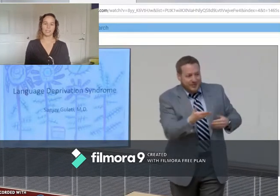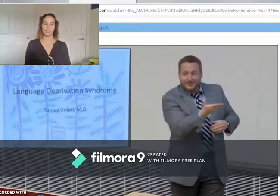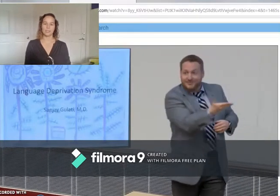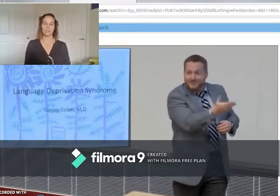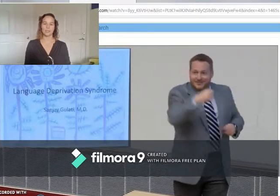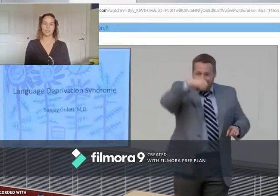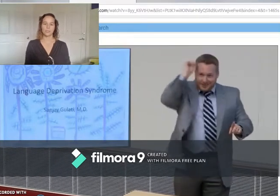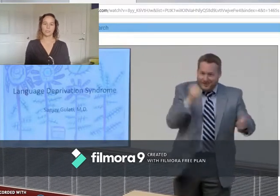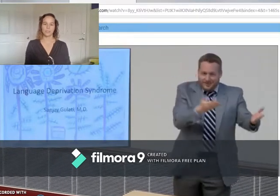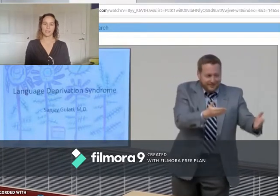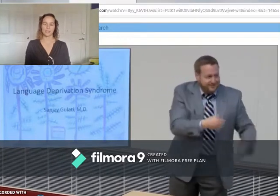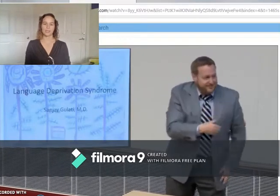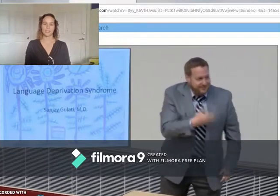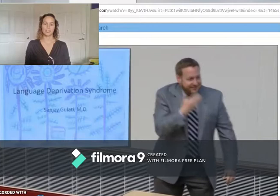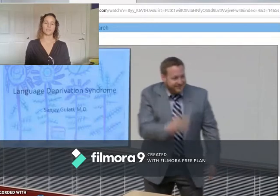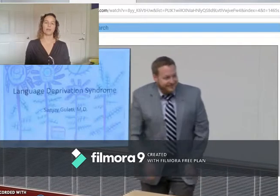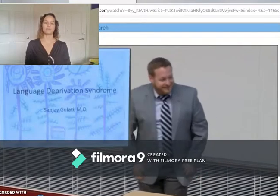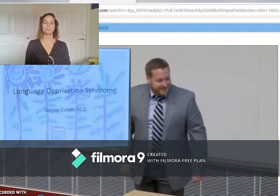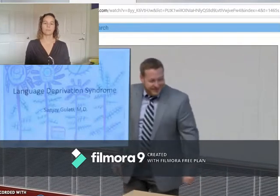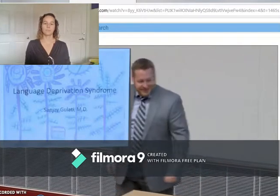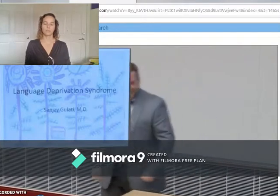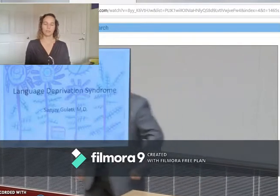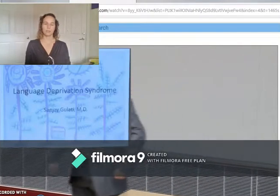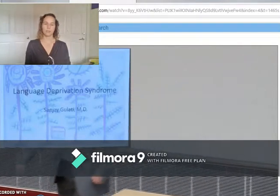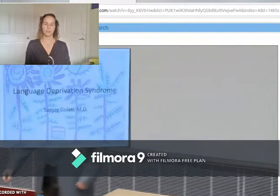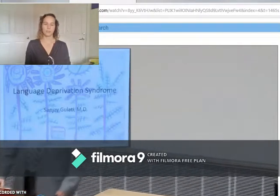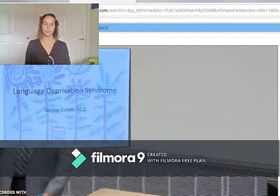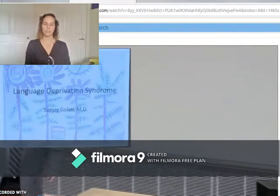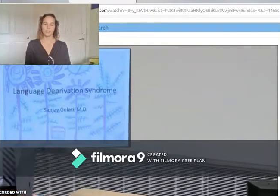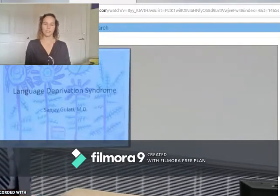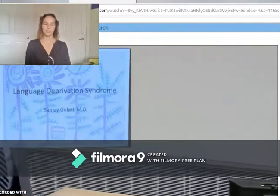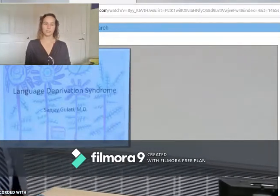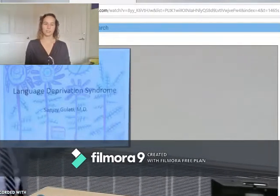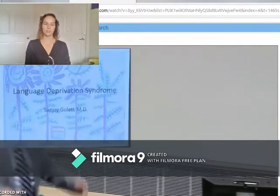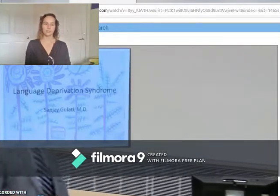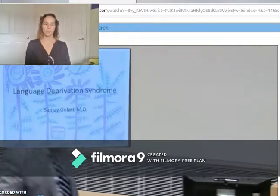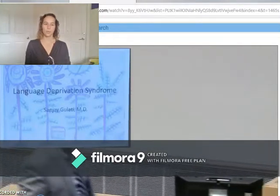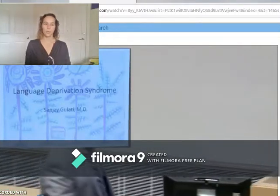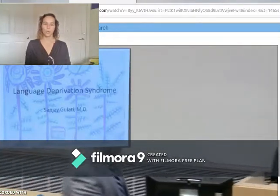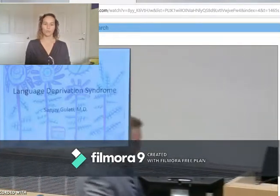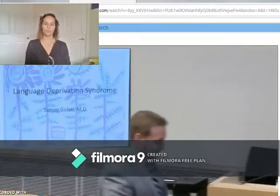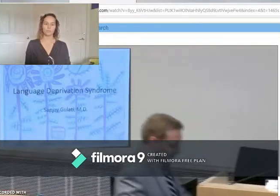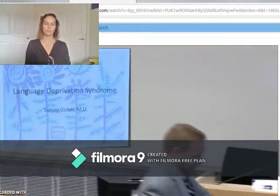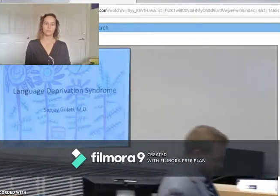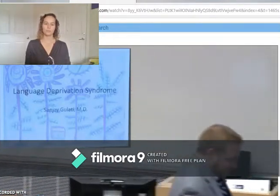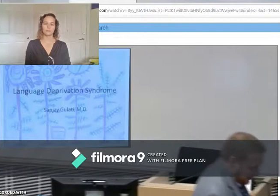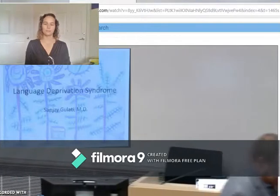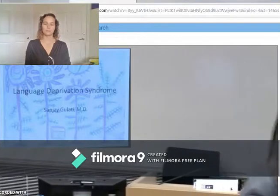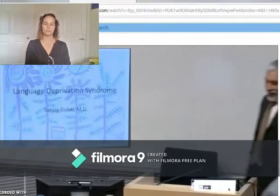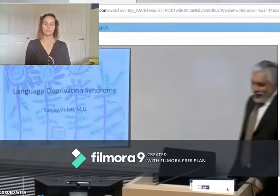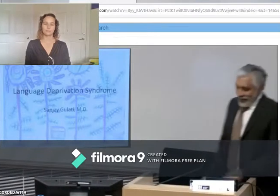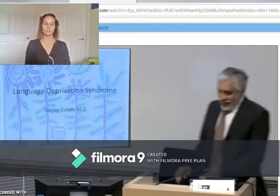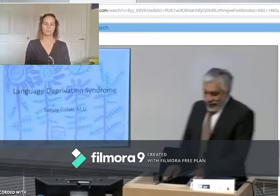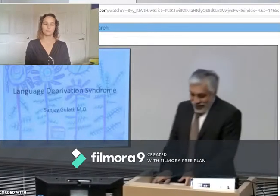who may need to have access to assigned interpretation as well. So without further ado, here's Sanjay. Woo!